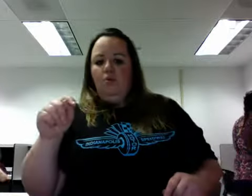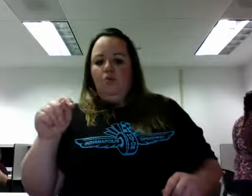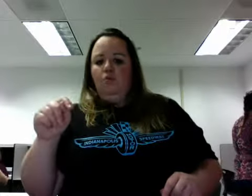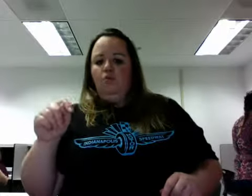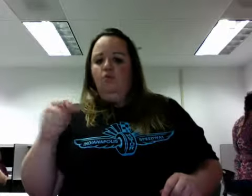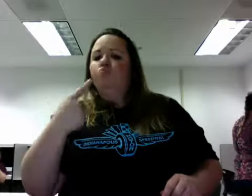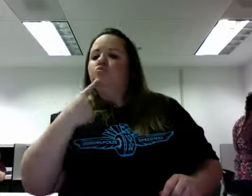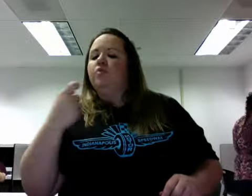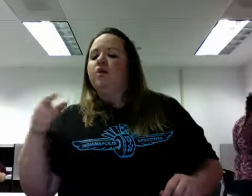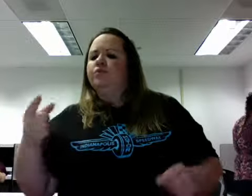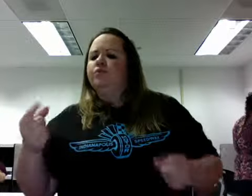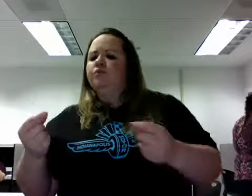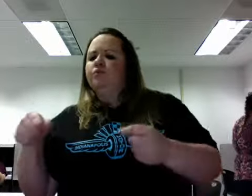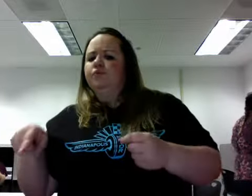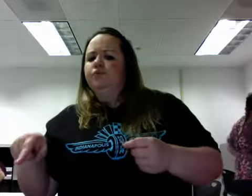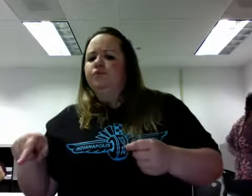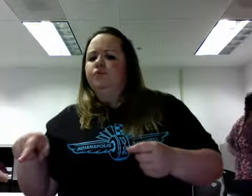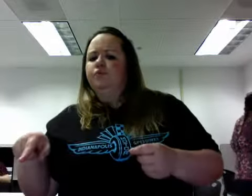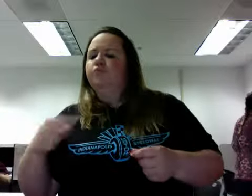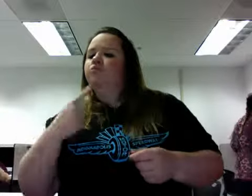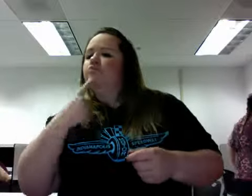Okay, good. And we just said red blood cells do what?